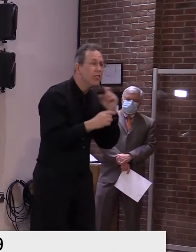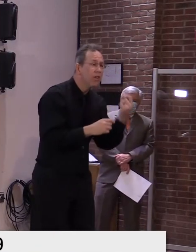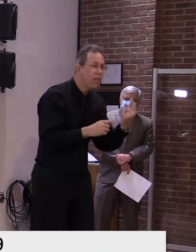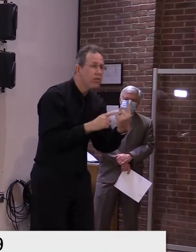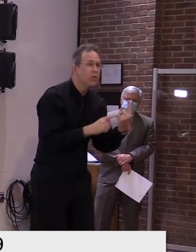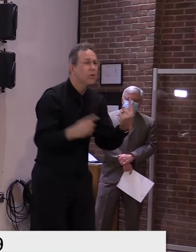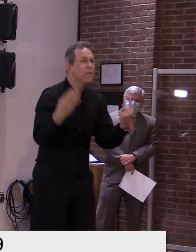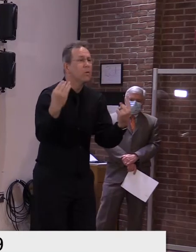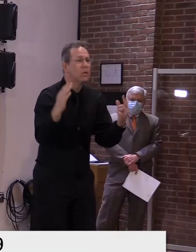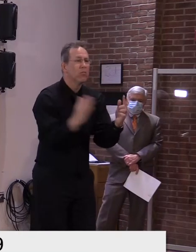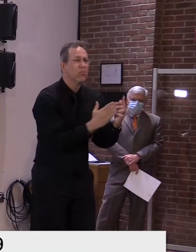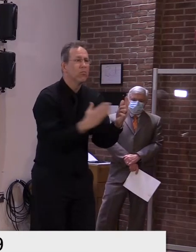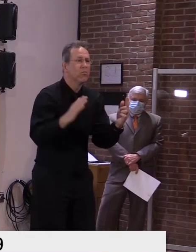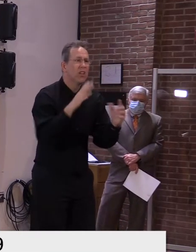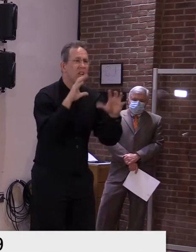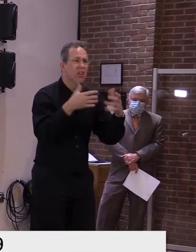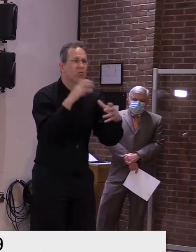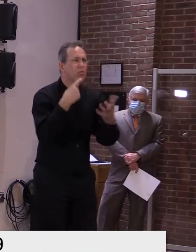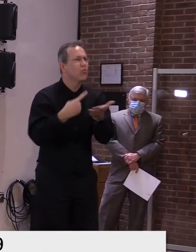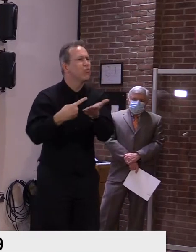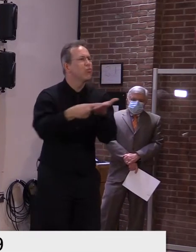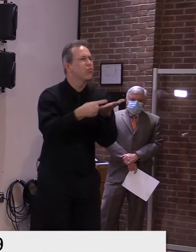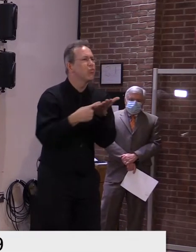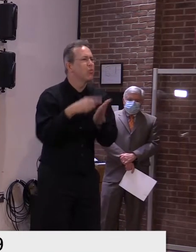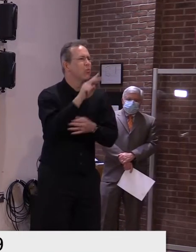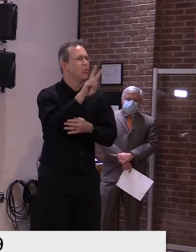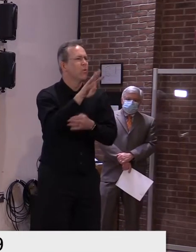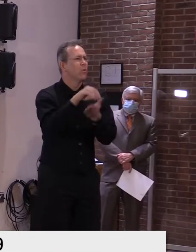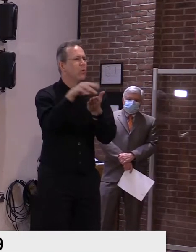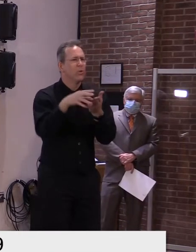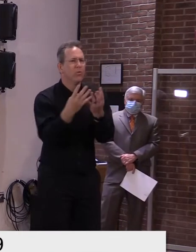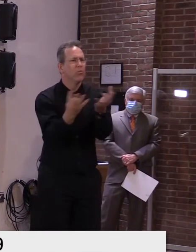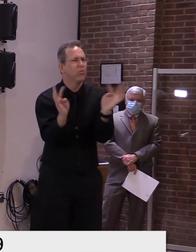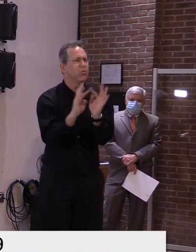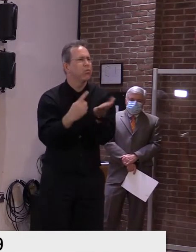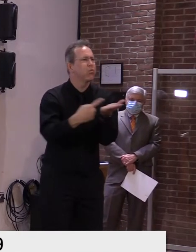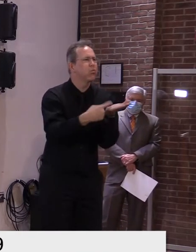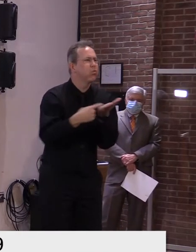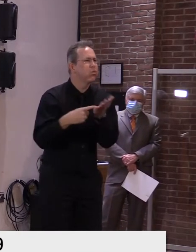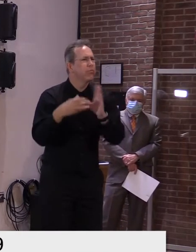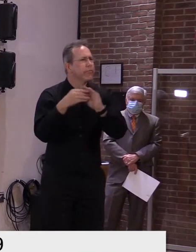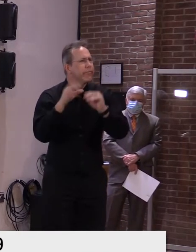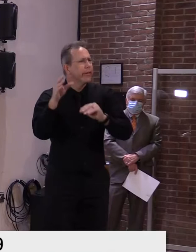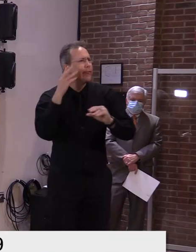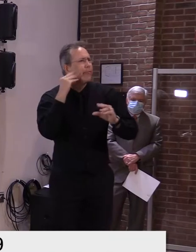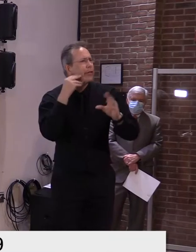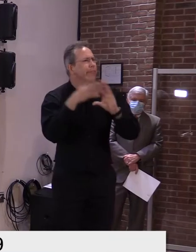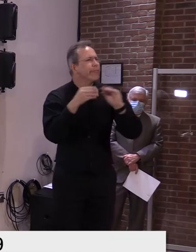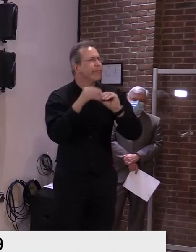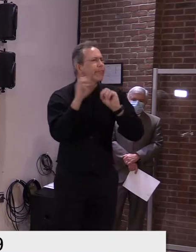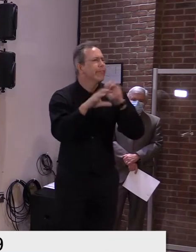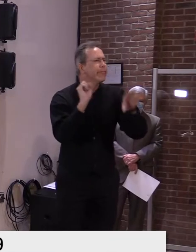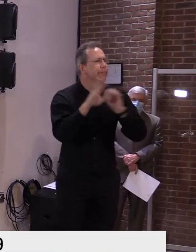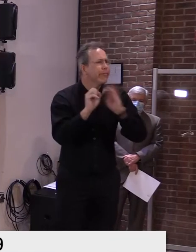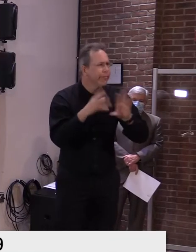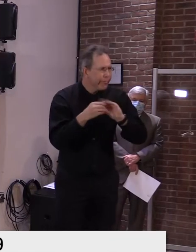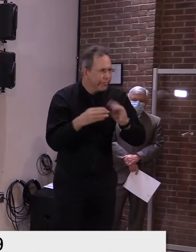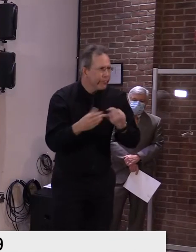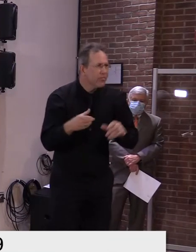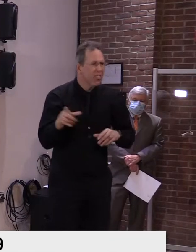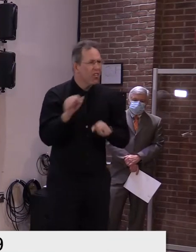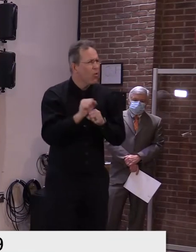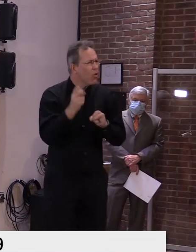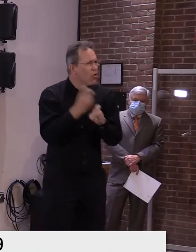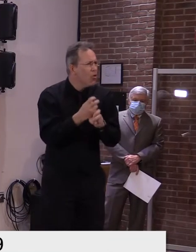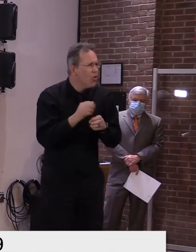effort to make the summit happen and to be part of that event. They worked hard on their pieces, deep